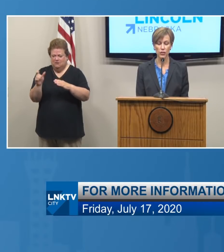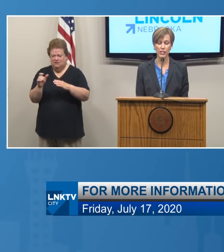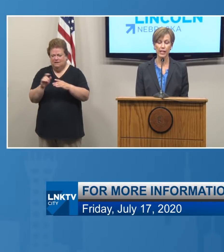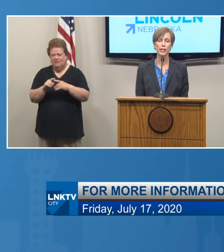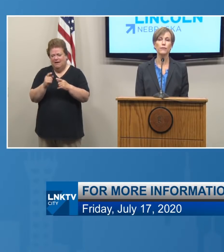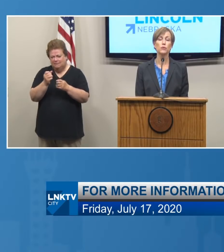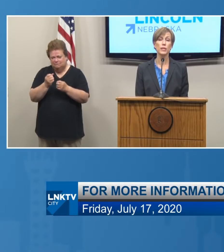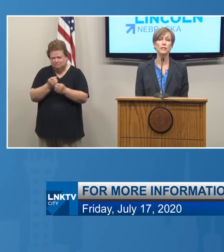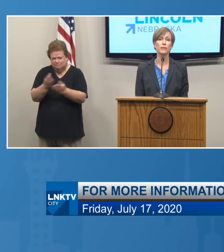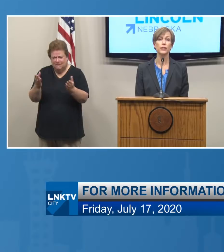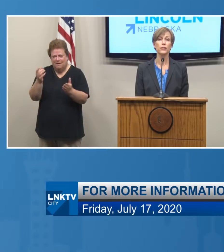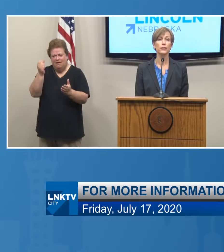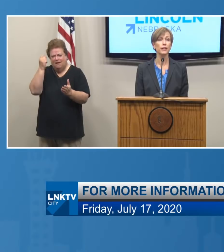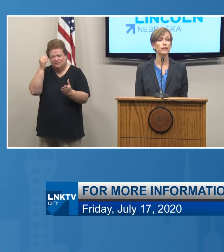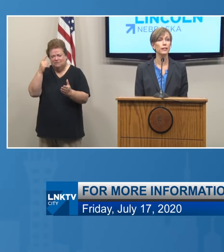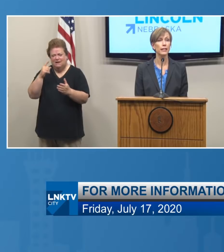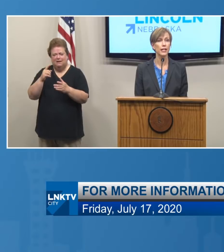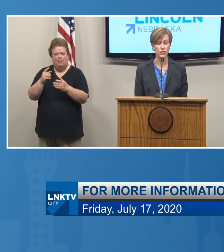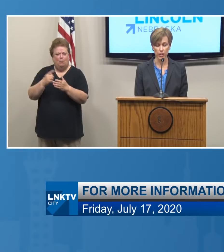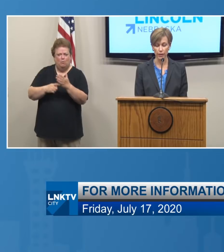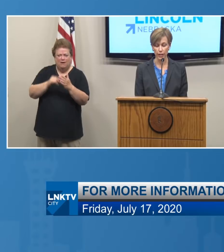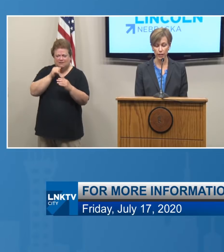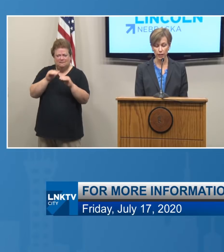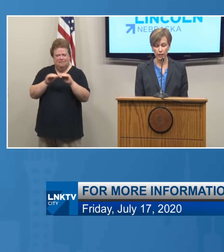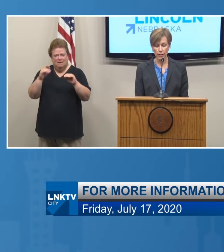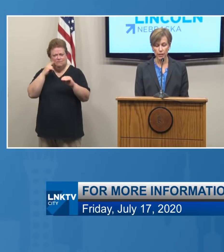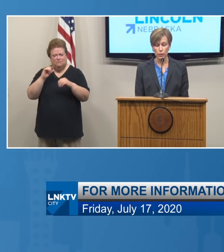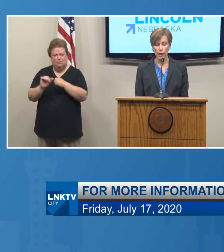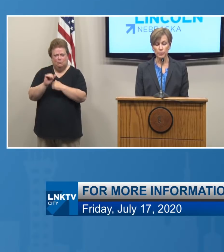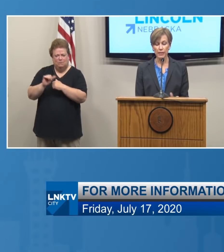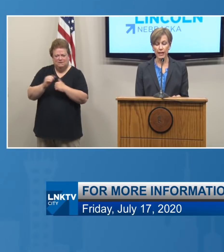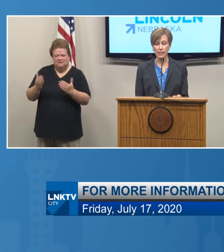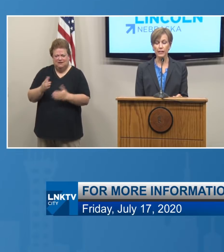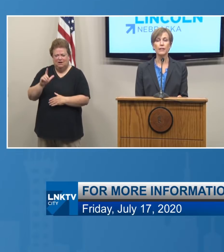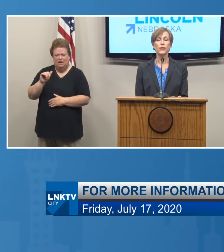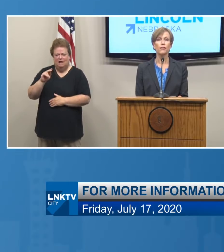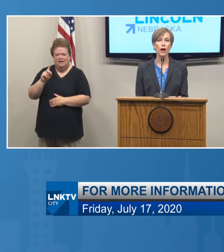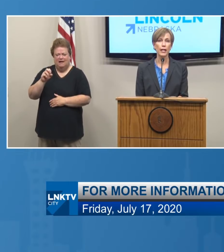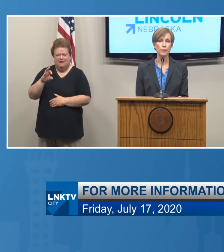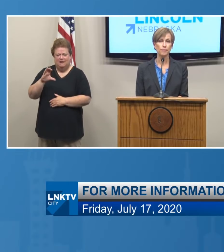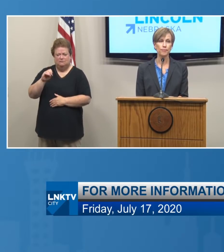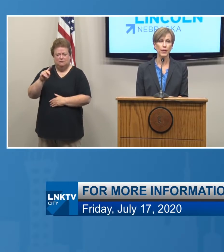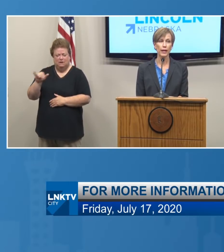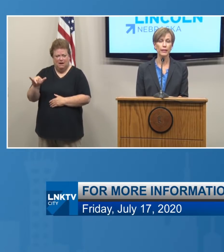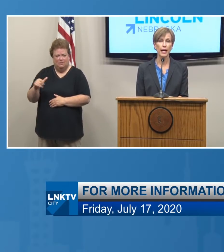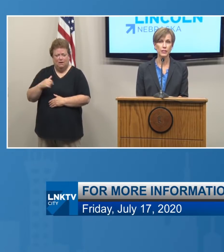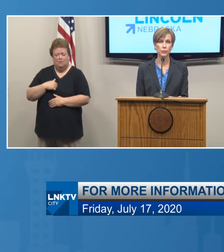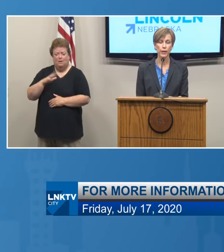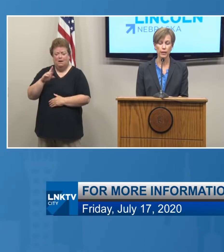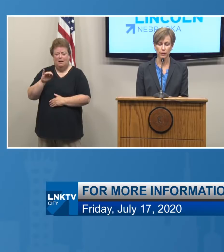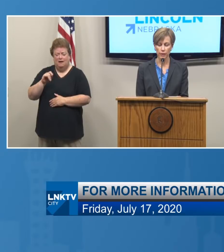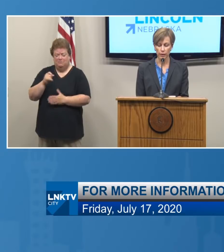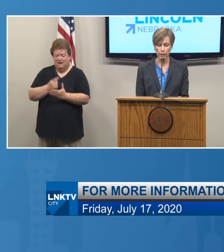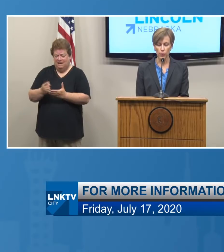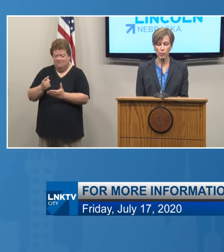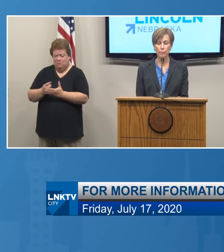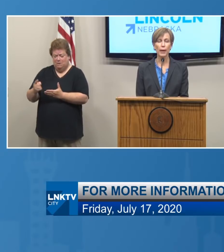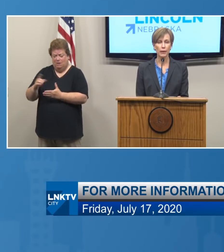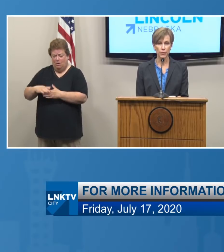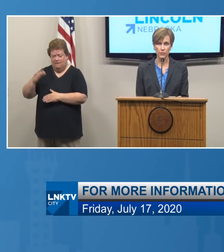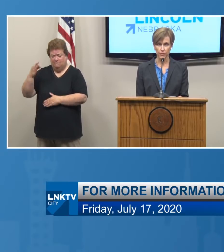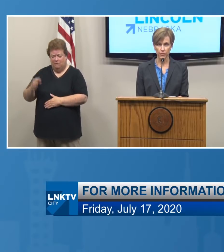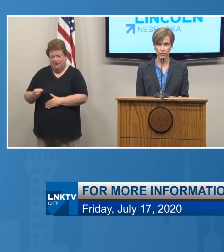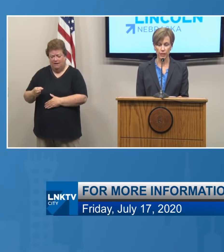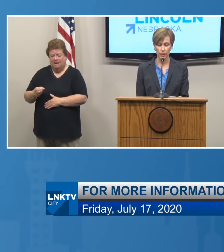an understanding of the risk level here in Lincoln and Lancaster County. We update that dial every Friday, and last week we